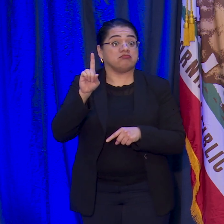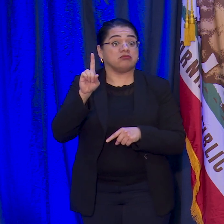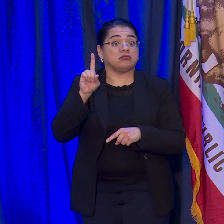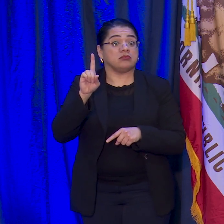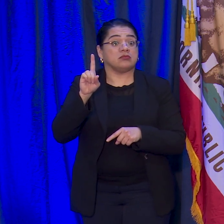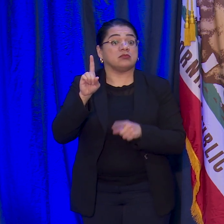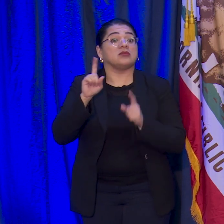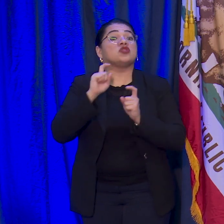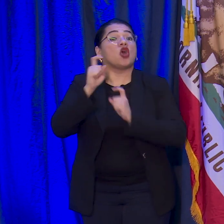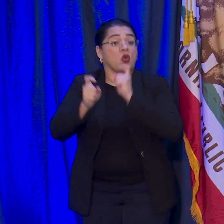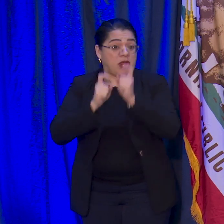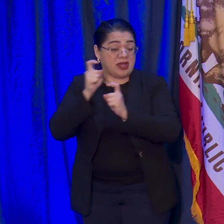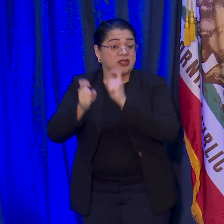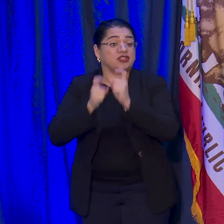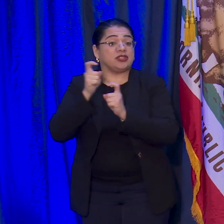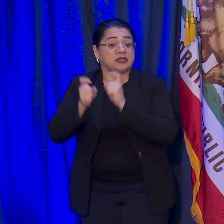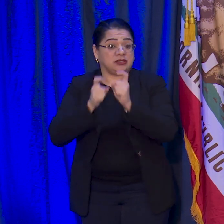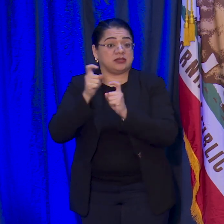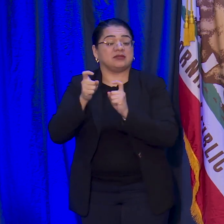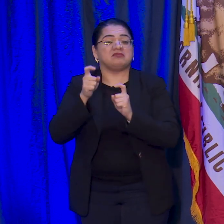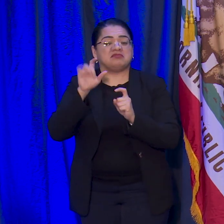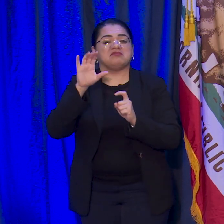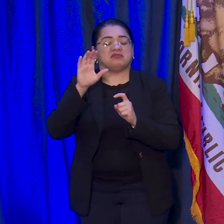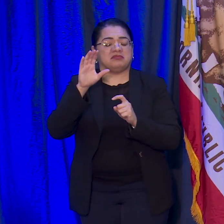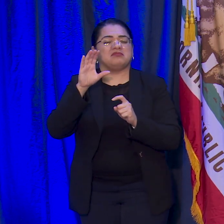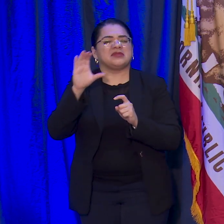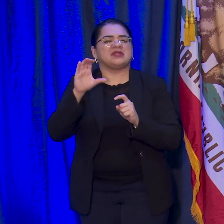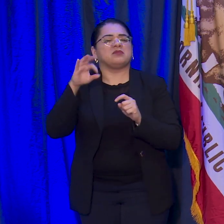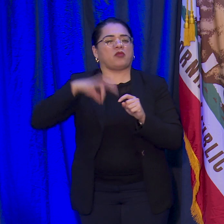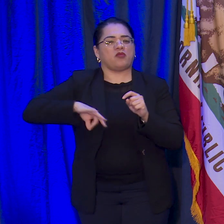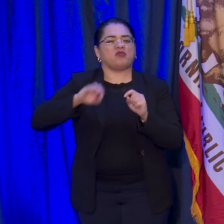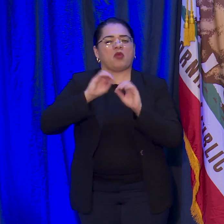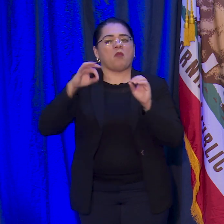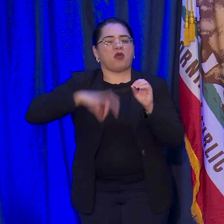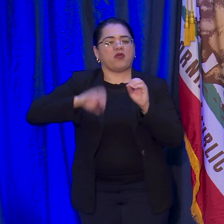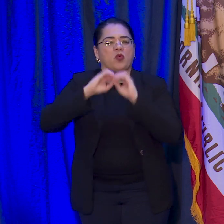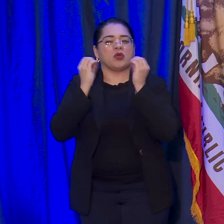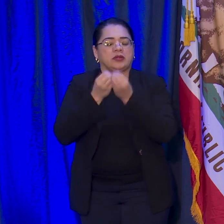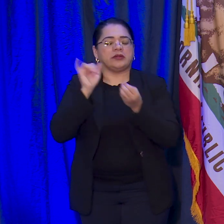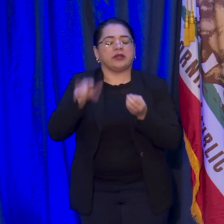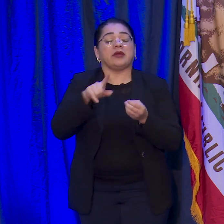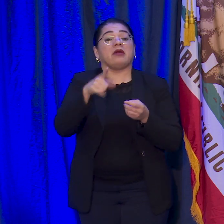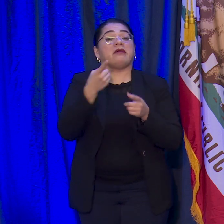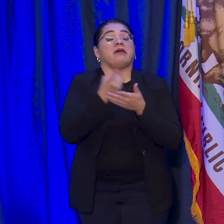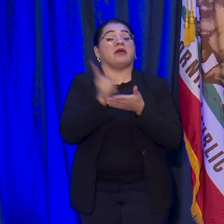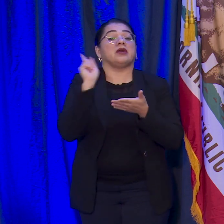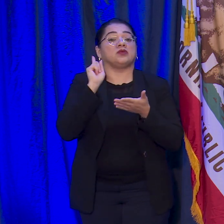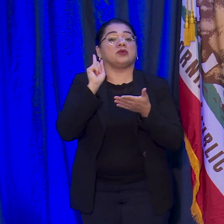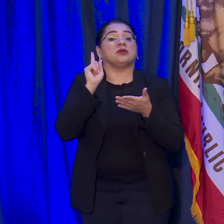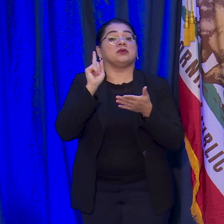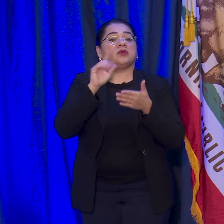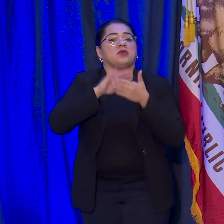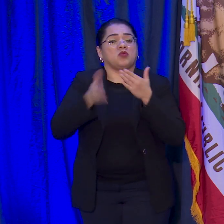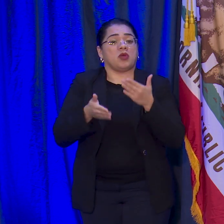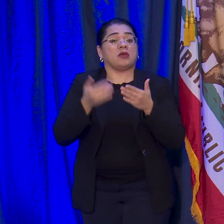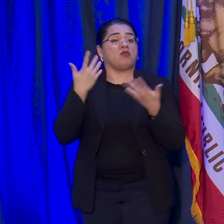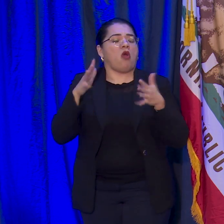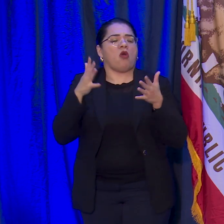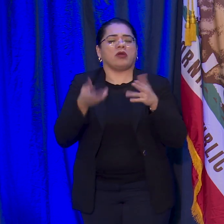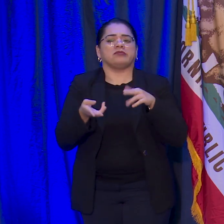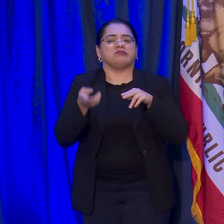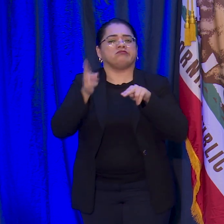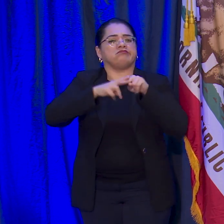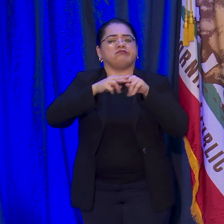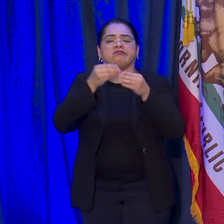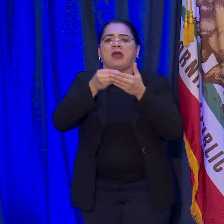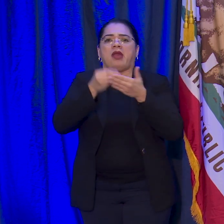can, and support these vulnerable groups. I think I have mentioned before that when we launched this last week, we have already raised hundreds